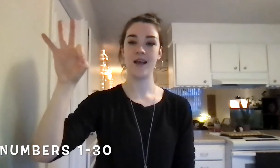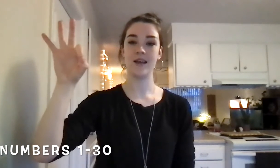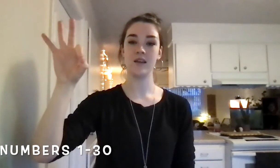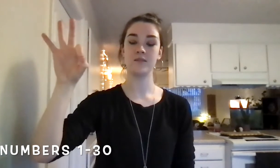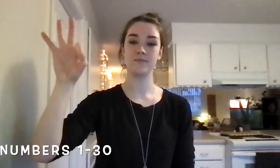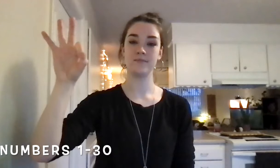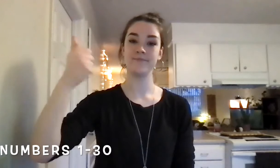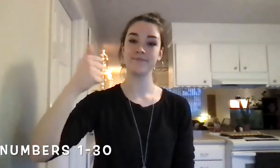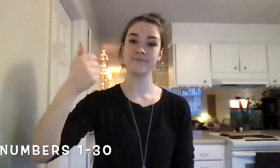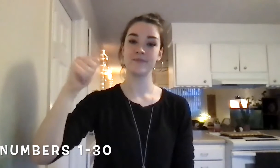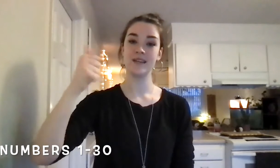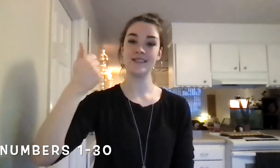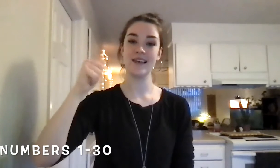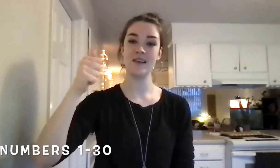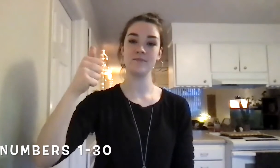9, 10,